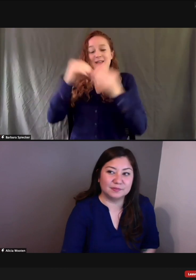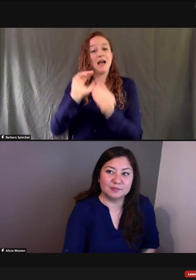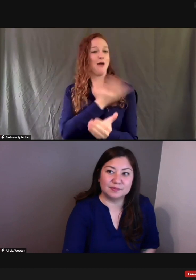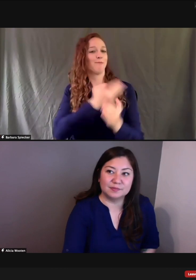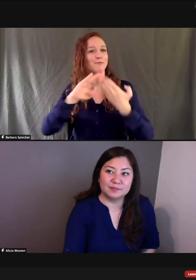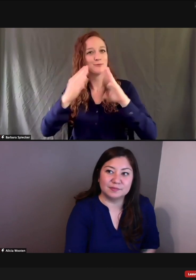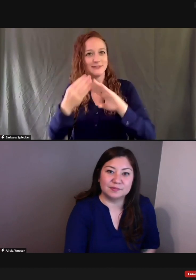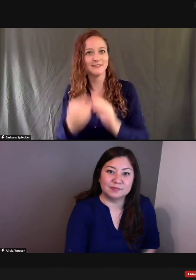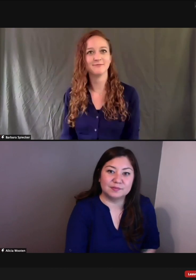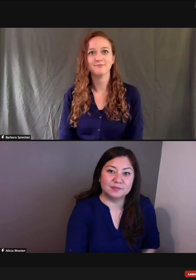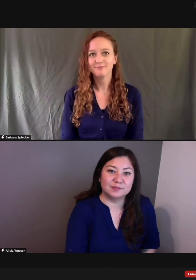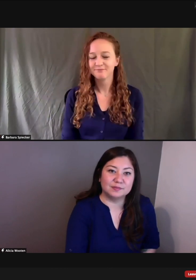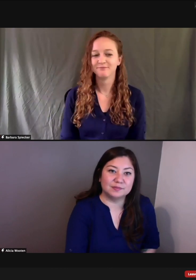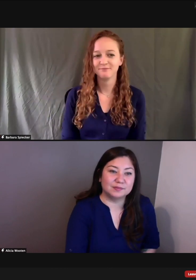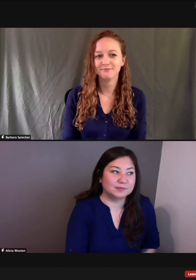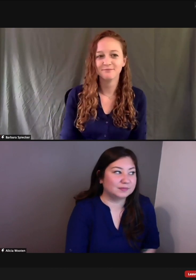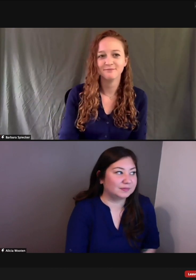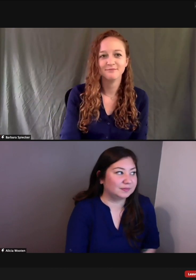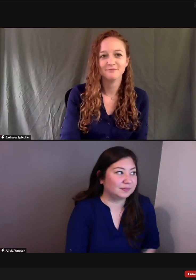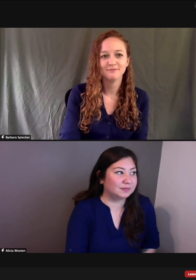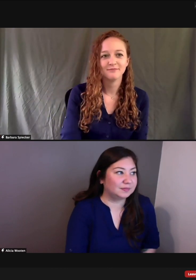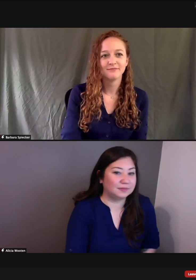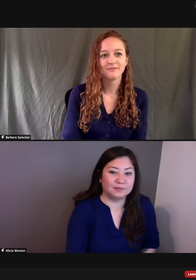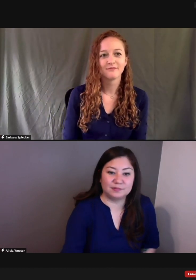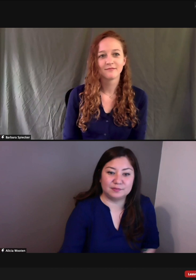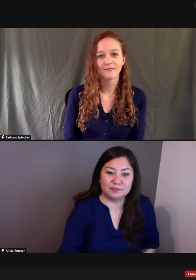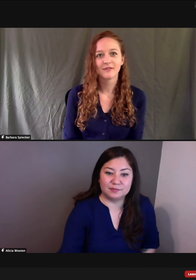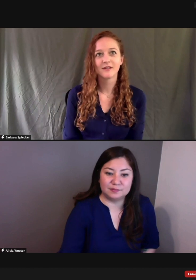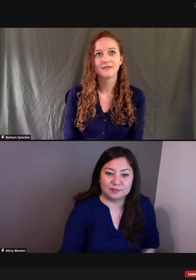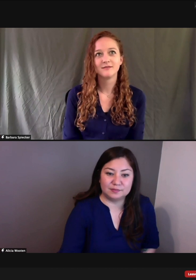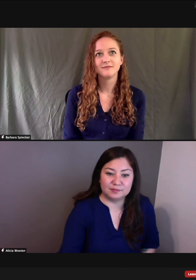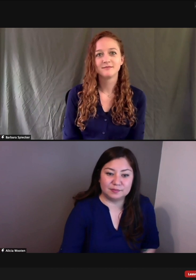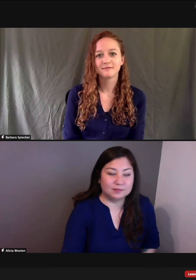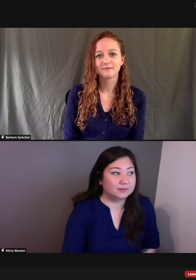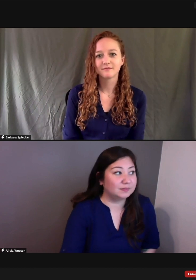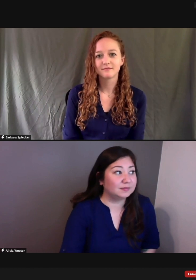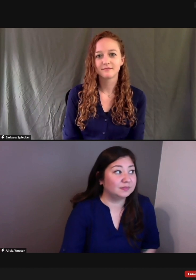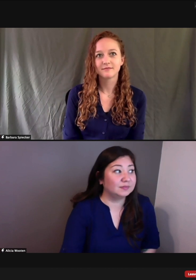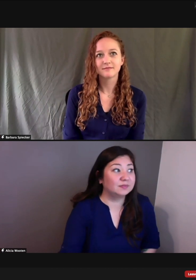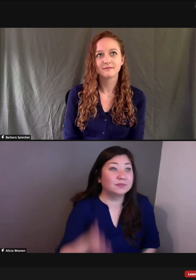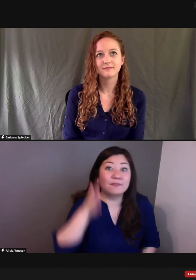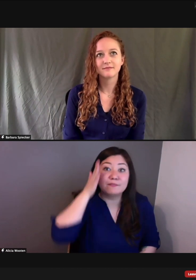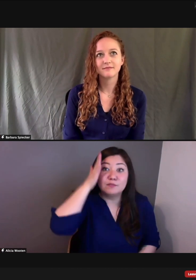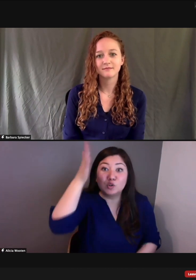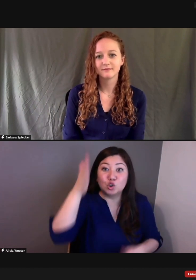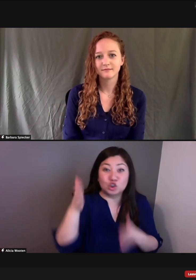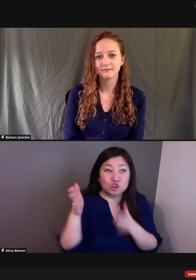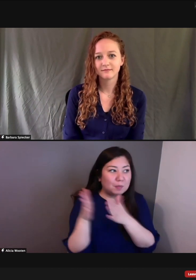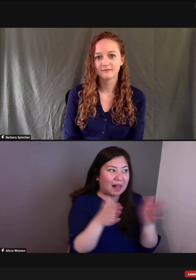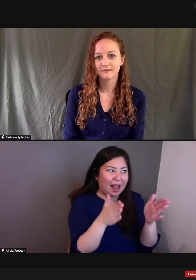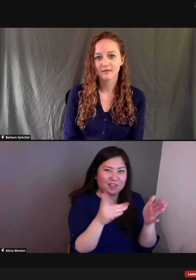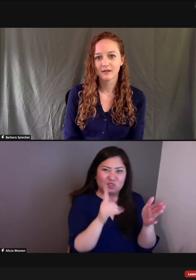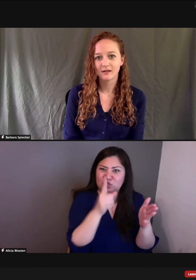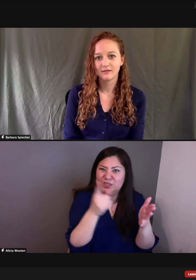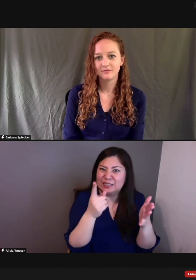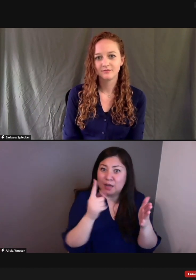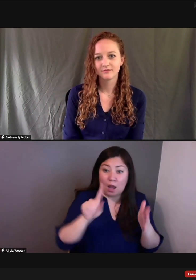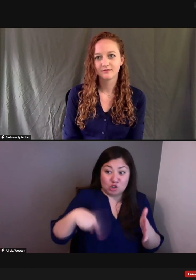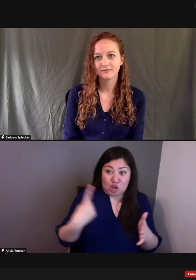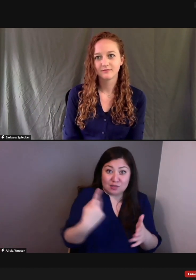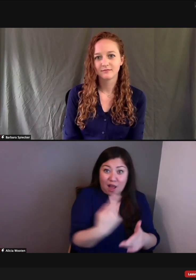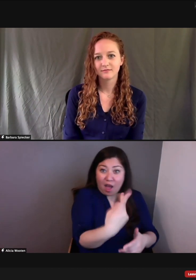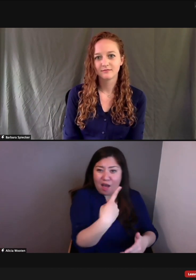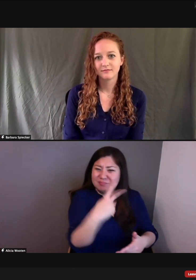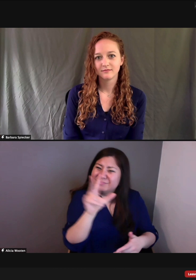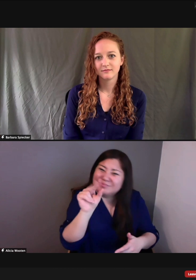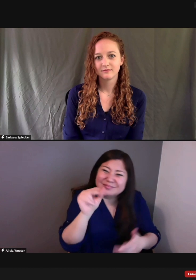And if deaf STEMists sign up, we have a network right there for you to do so. We're almost going to close, but we'll summarize a few